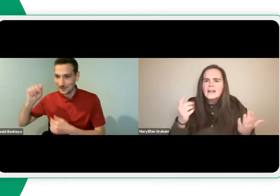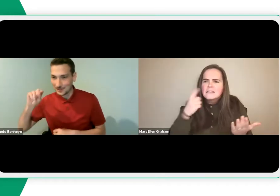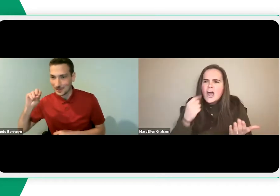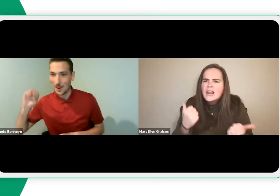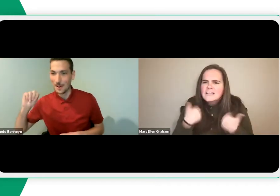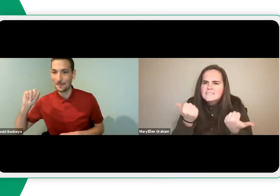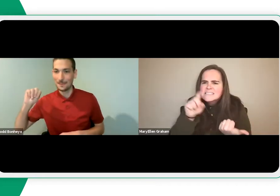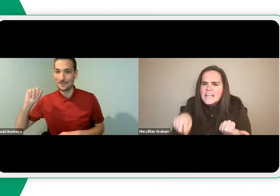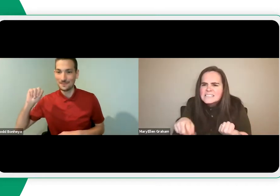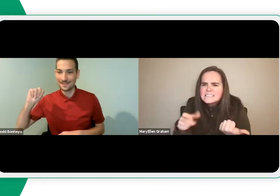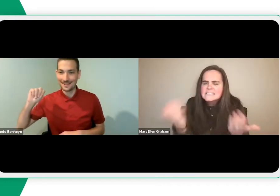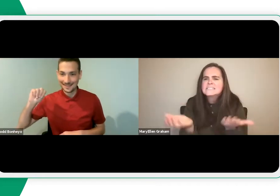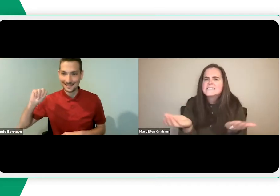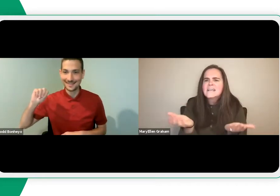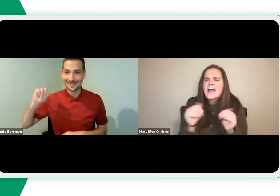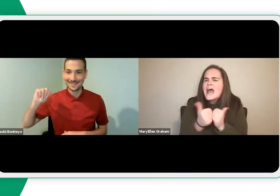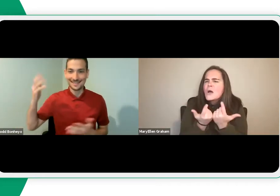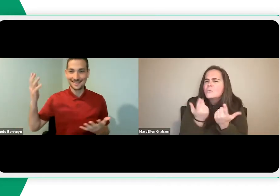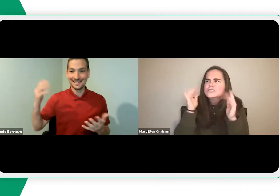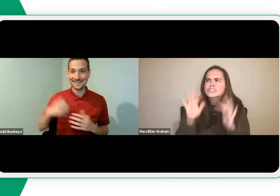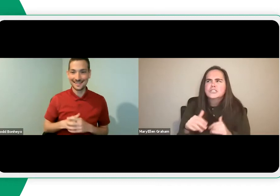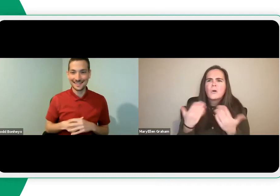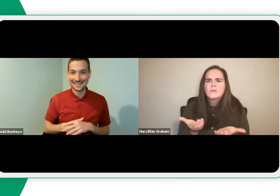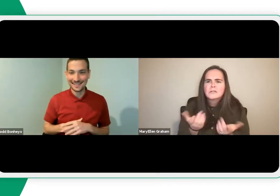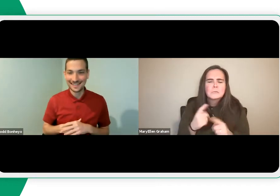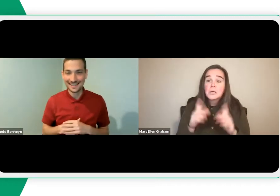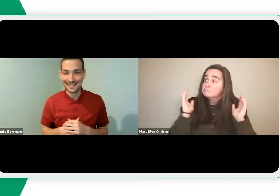glad to have you back, Mary Ellen. Glad you survived the storm.